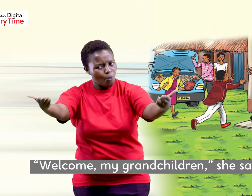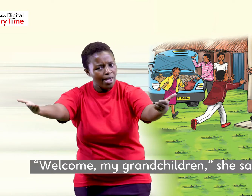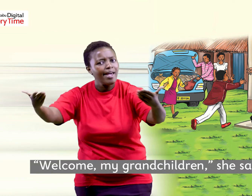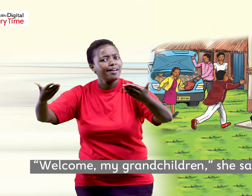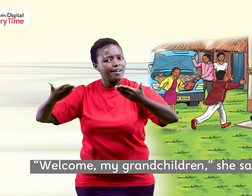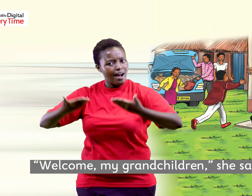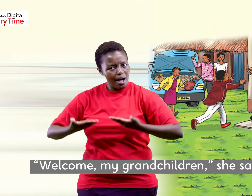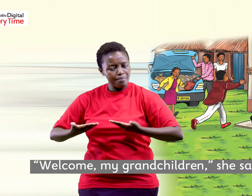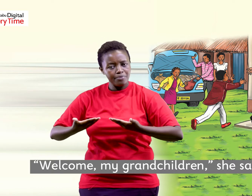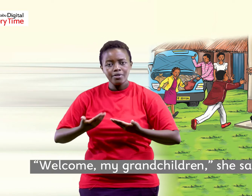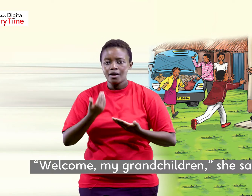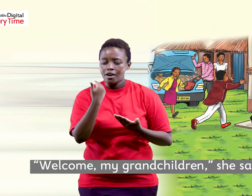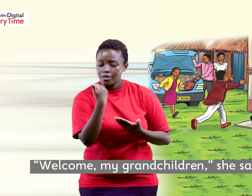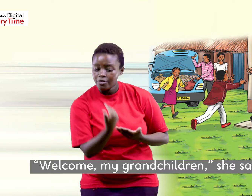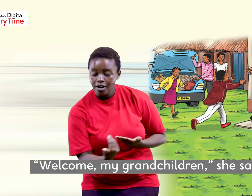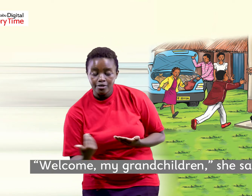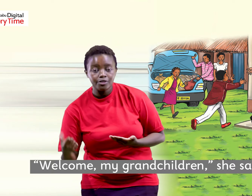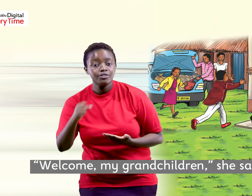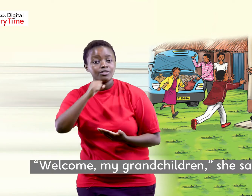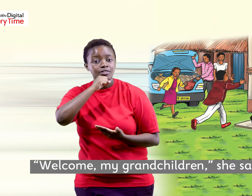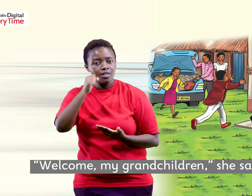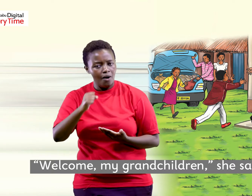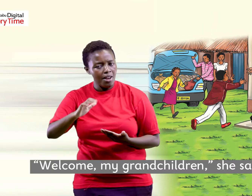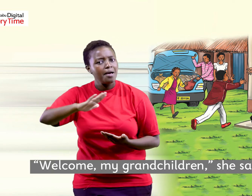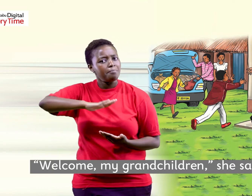"Welcome, my grandchildren," she said.